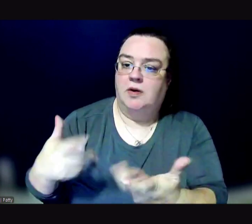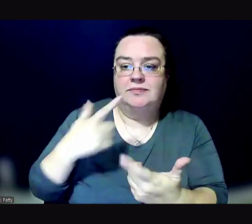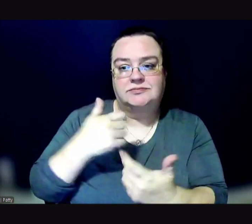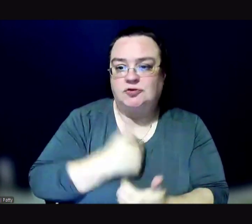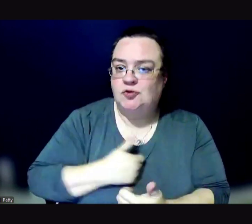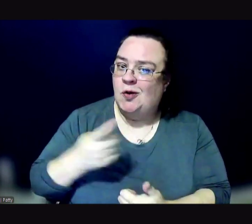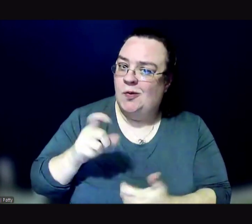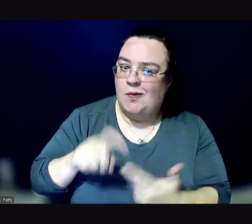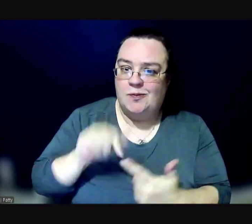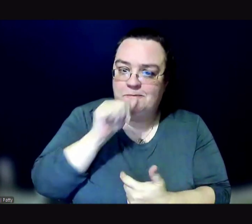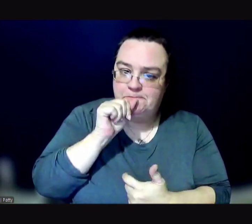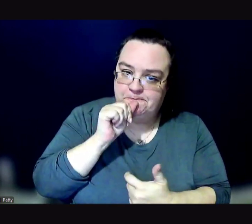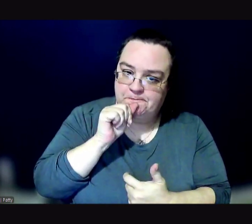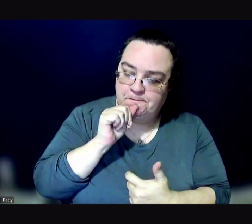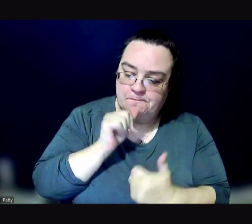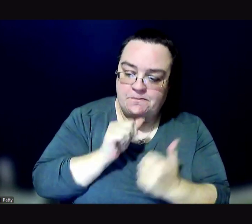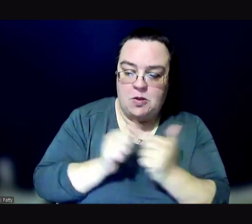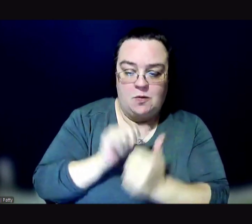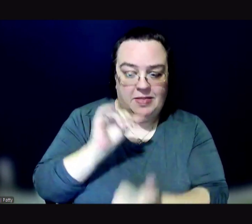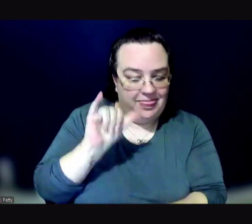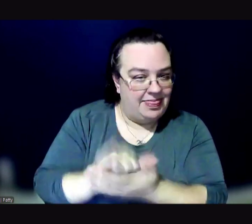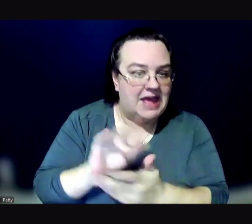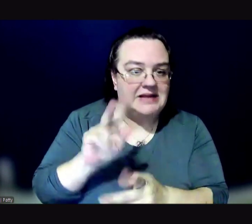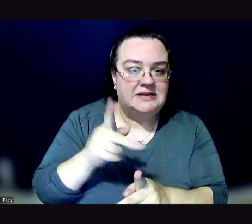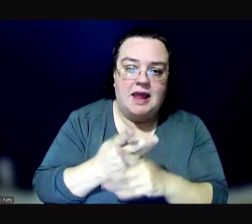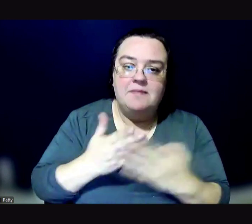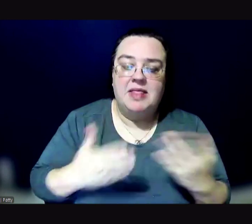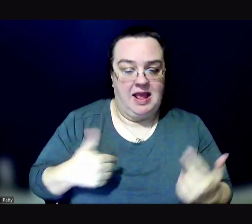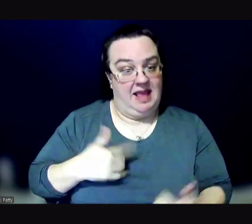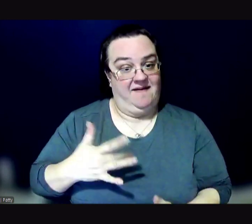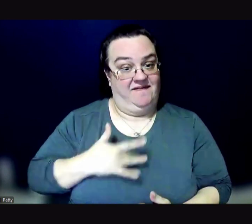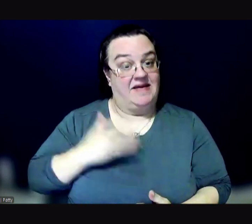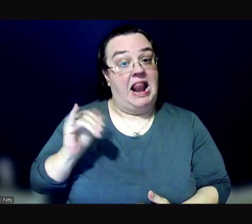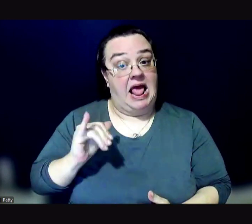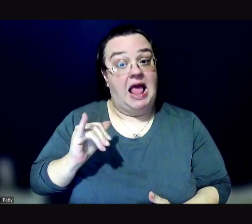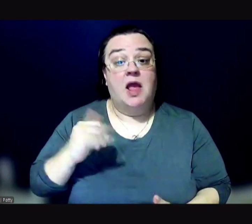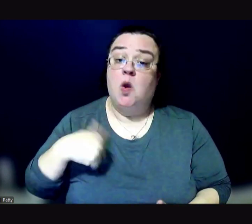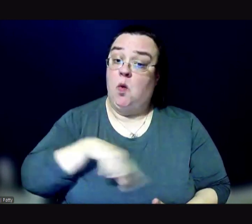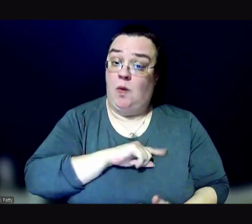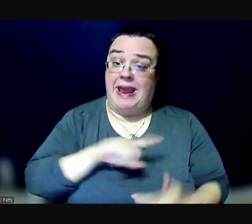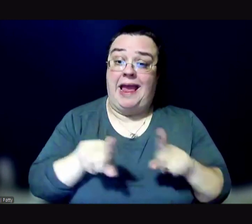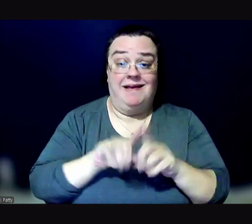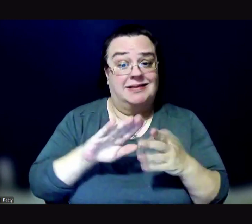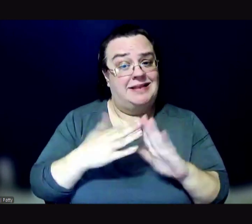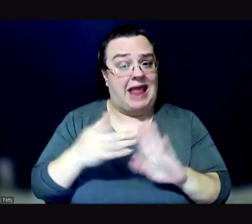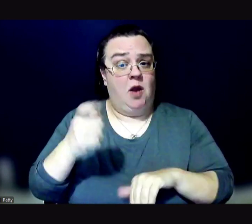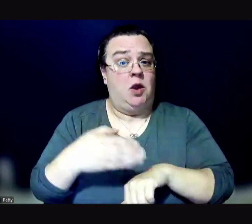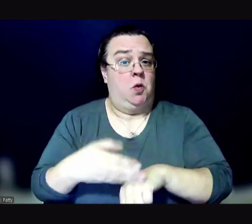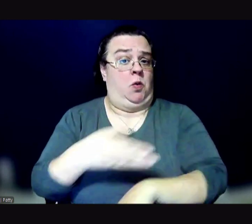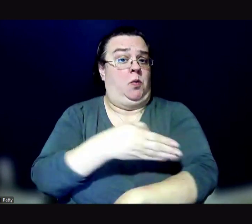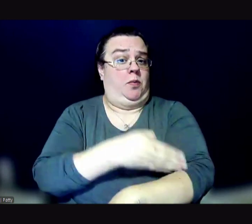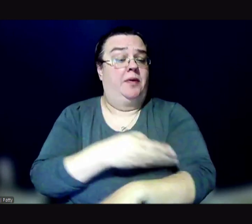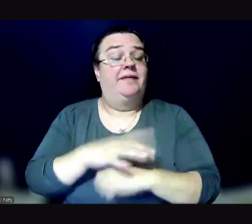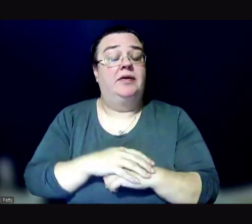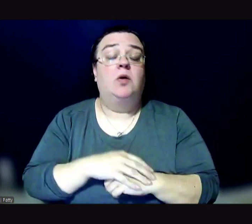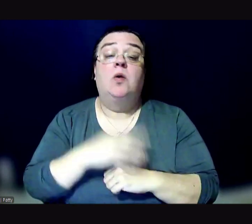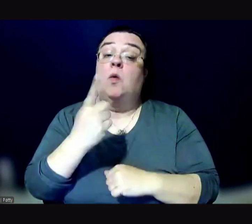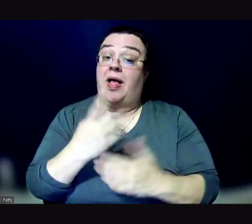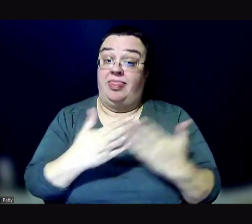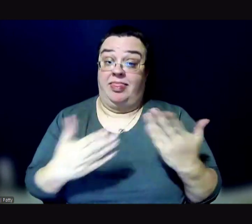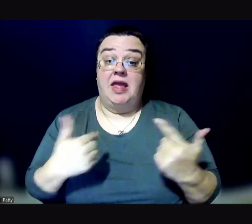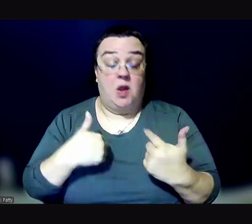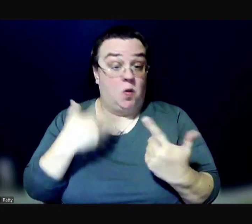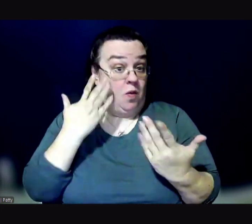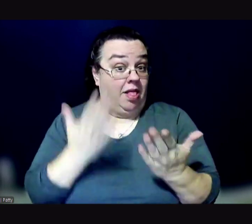that. I feel like we could pretty much do better as a town. One thing I am going to ask is,